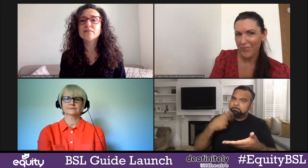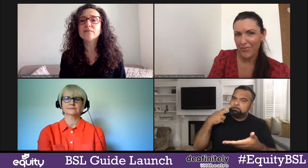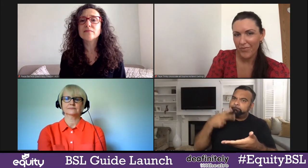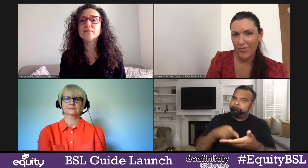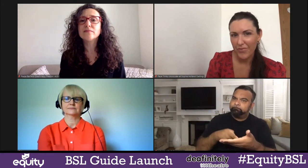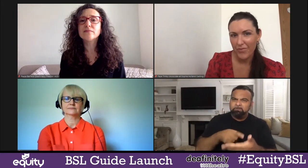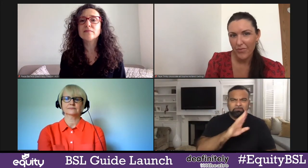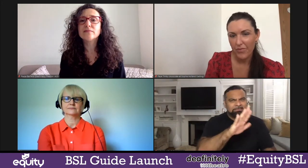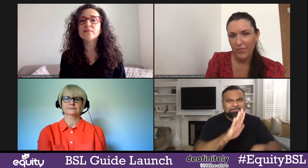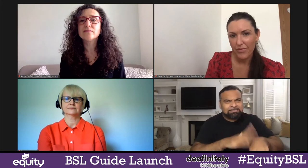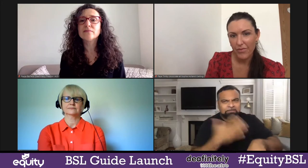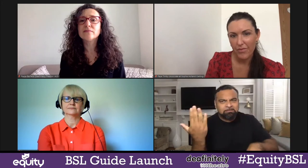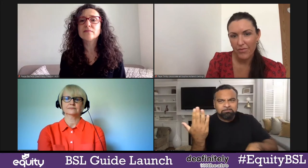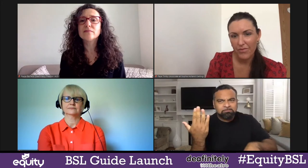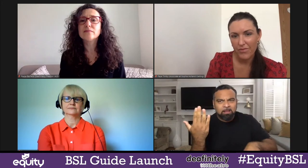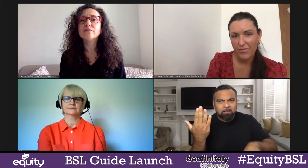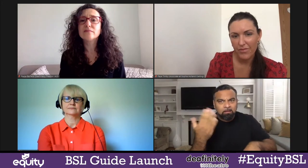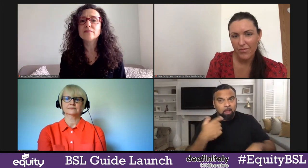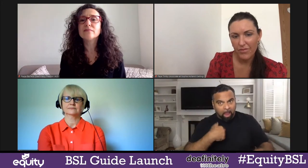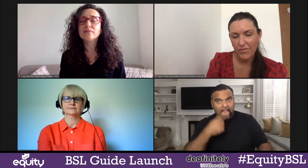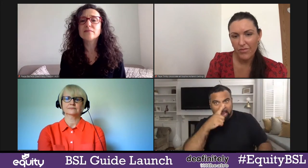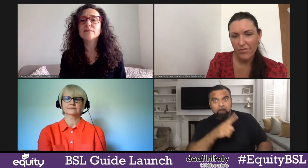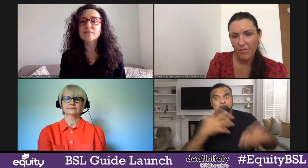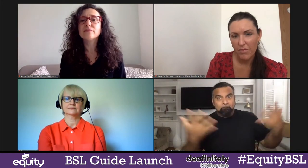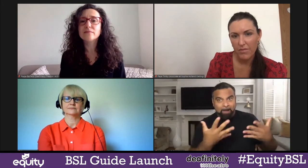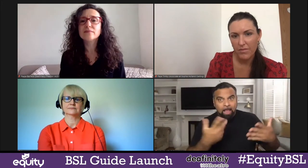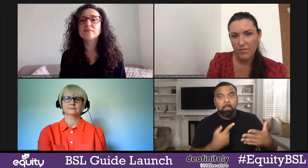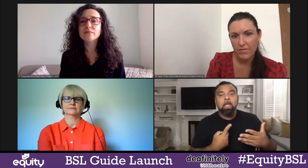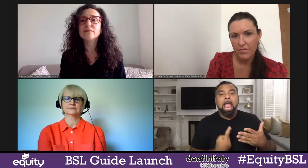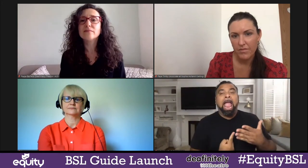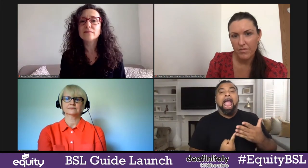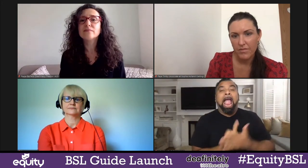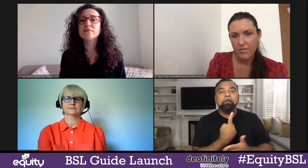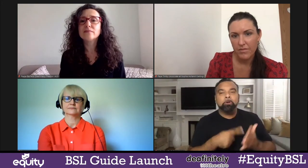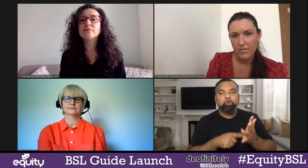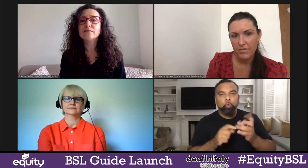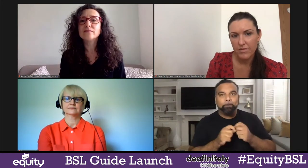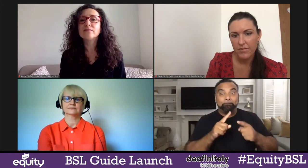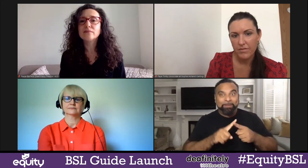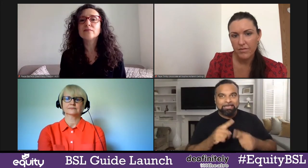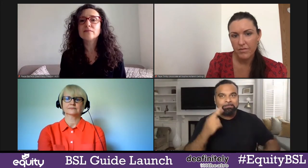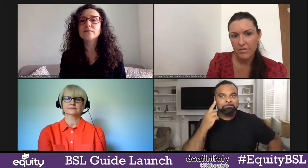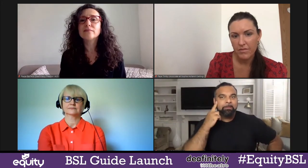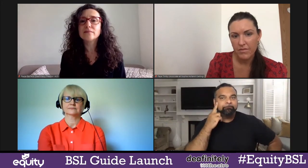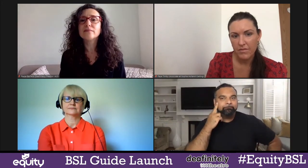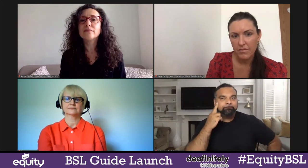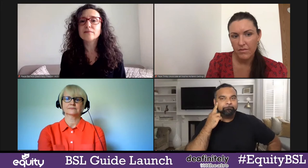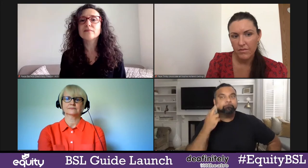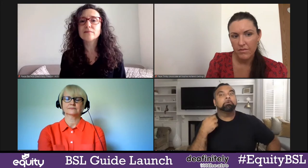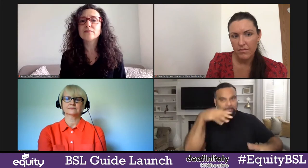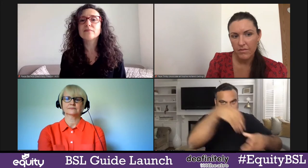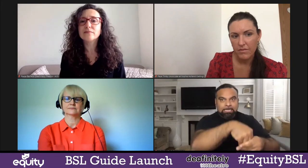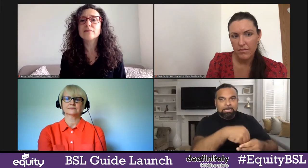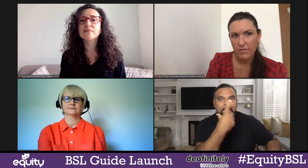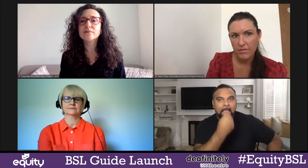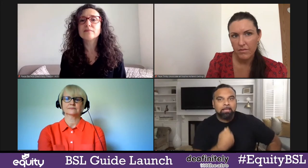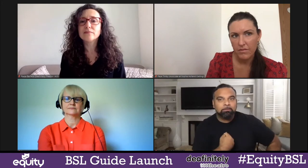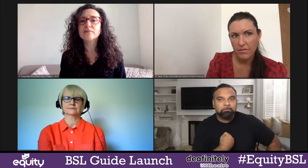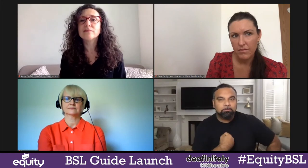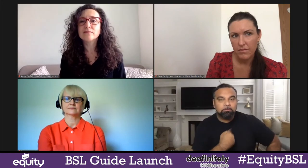to apply. But even if the breakdown doesn't say deaf, you know, I am a man who is 40 plus. But I happen to